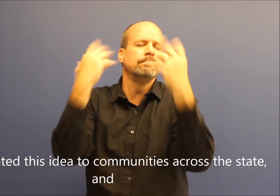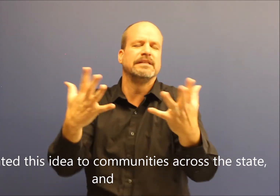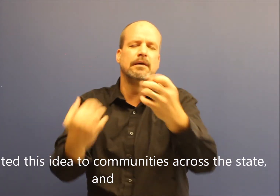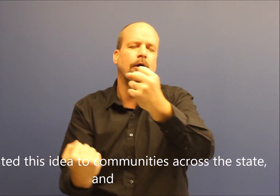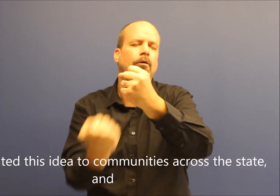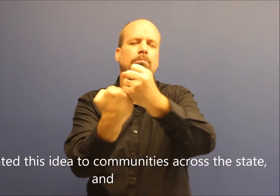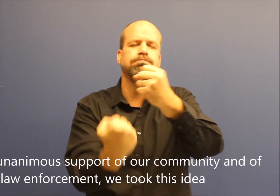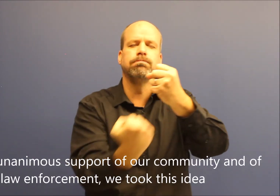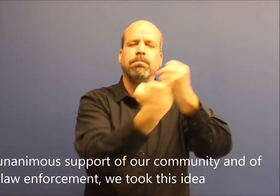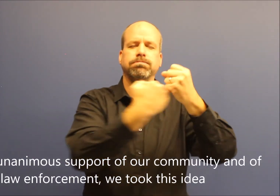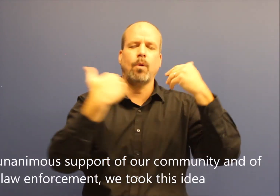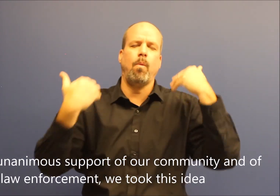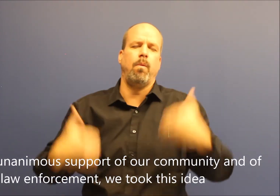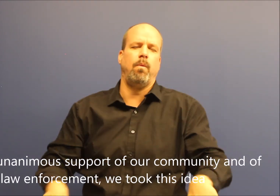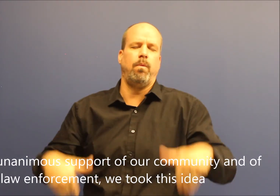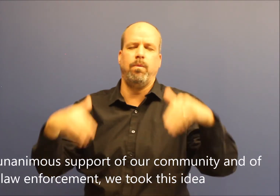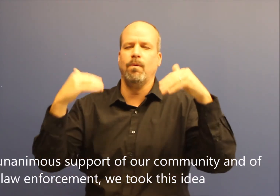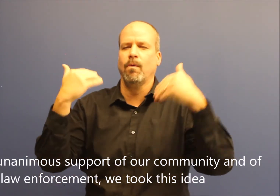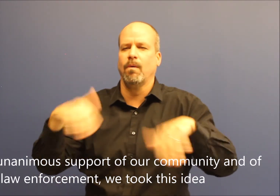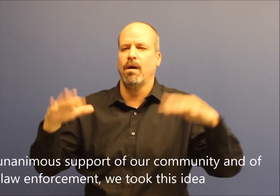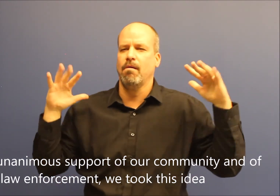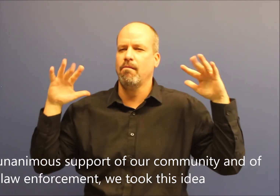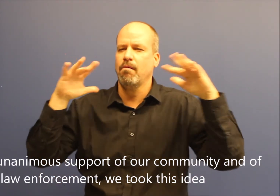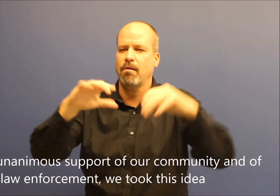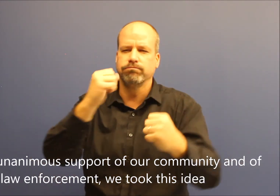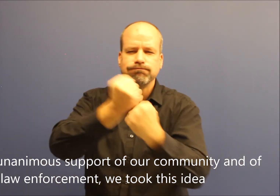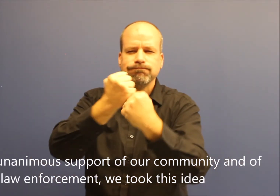and with the unanimous support of our community and of law enforcement,